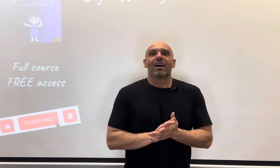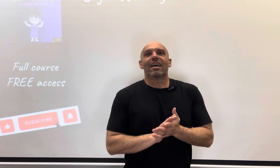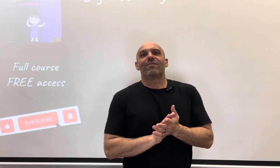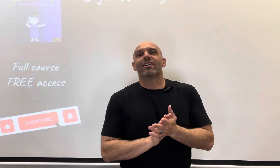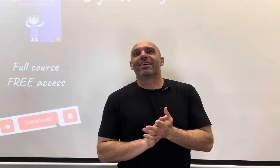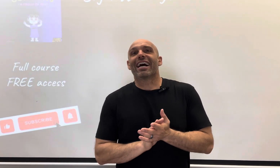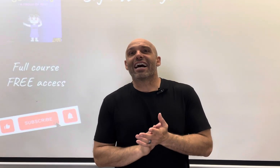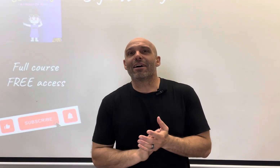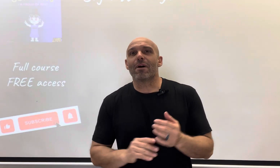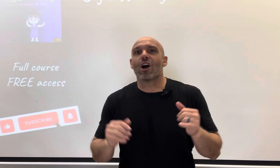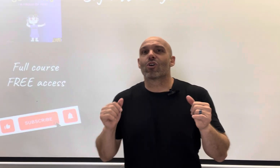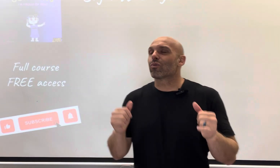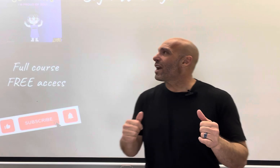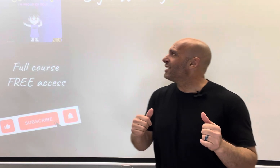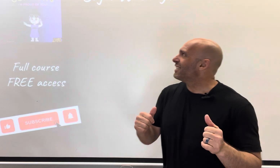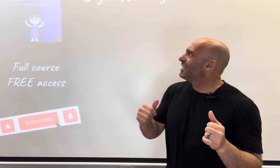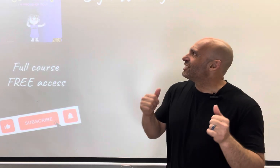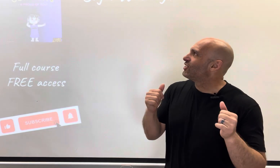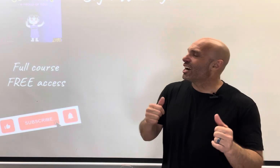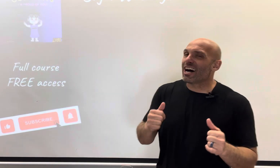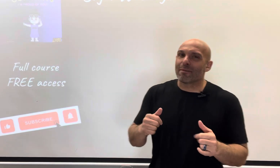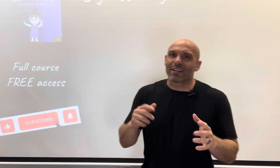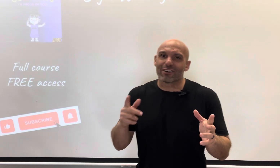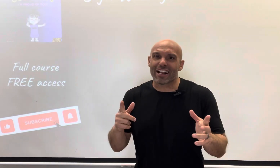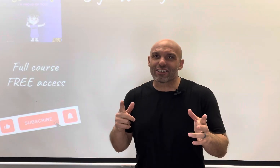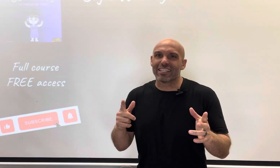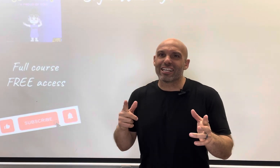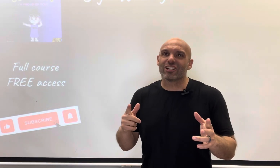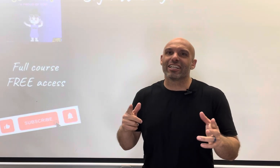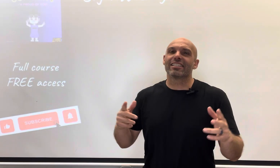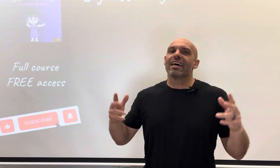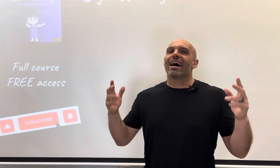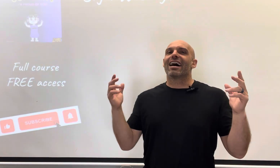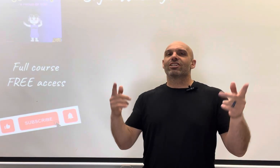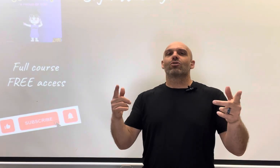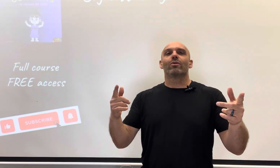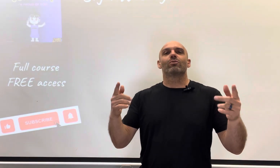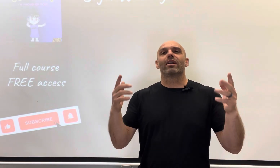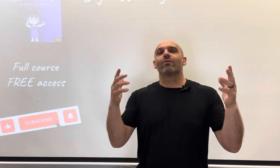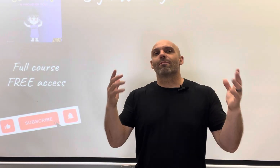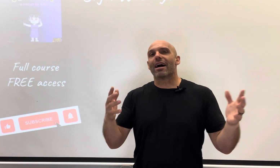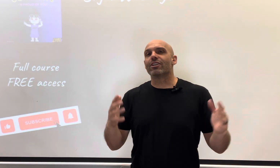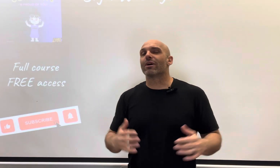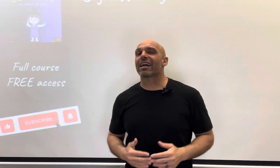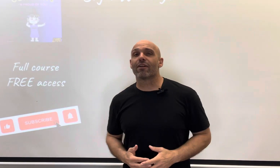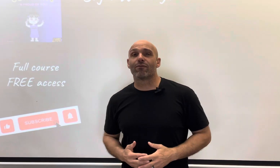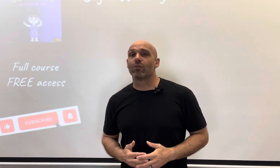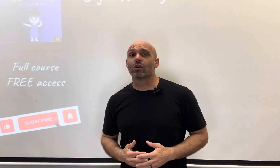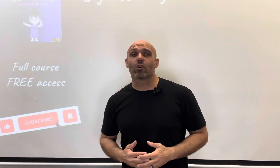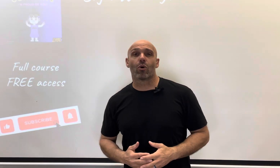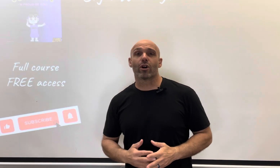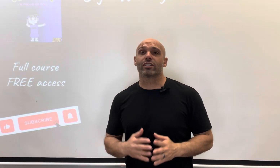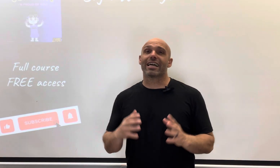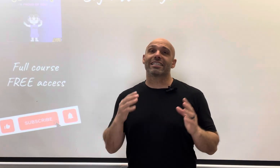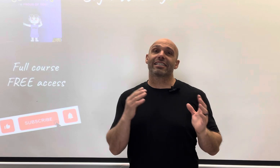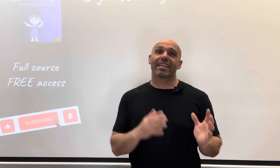If you got them, great job. Congratulations. I just always want to remind you, I got a full course that